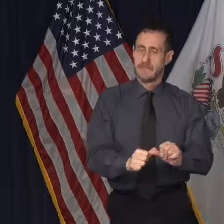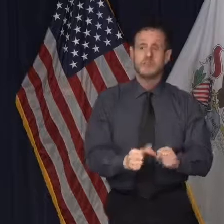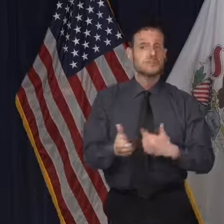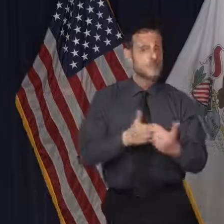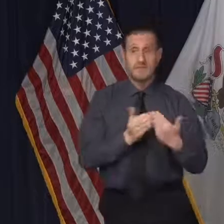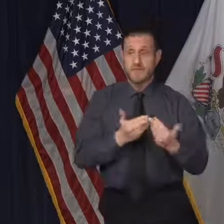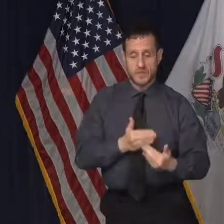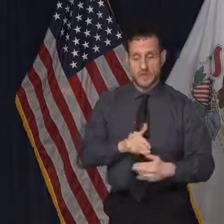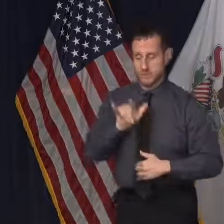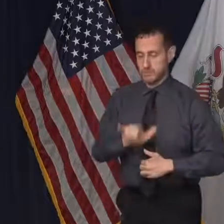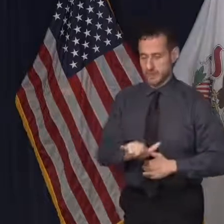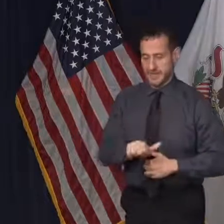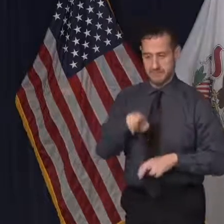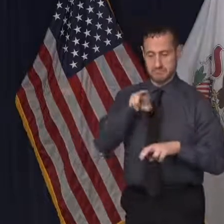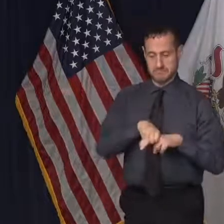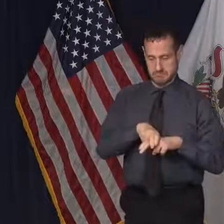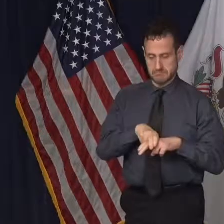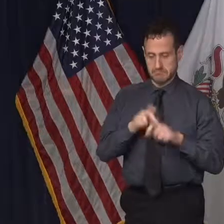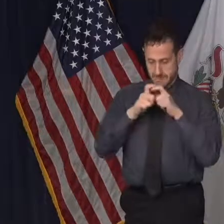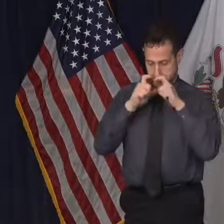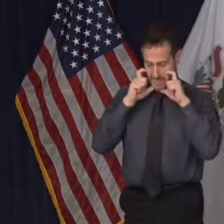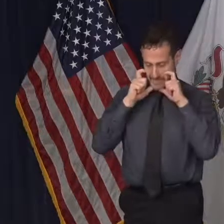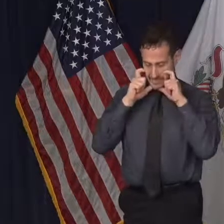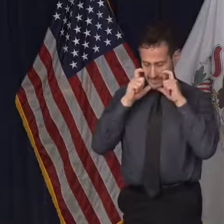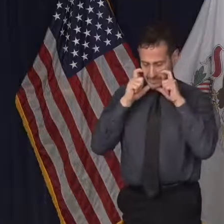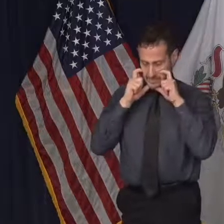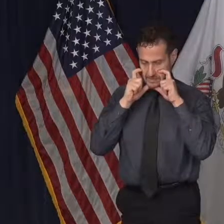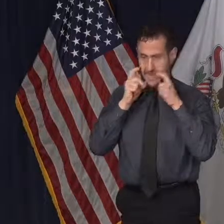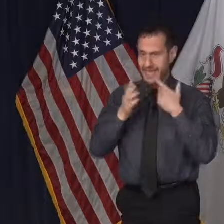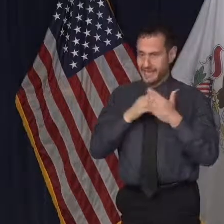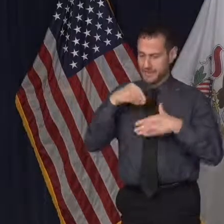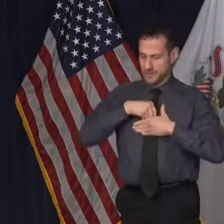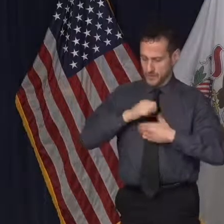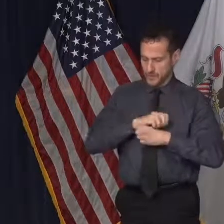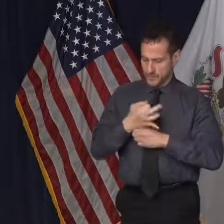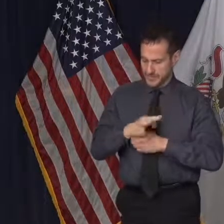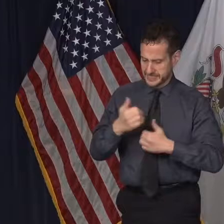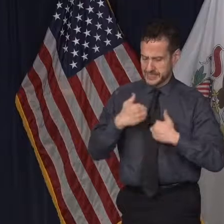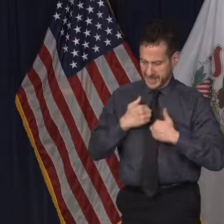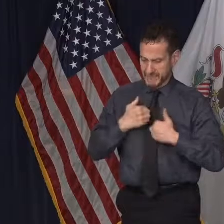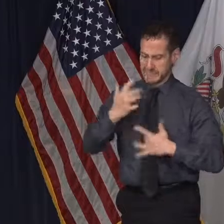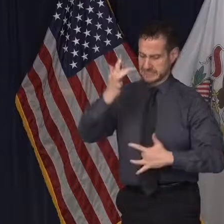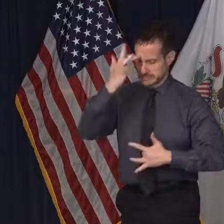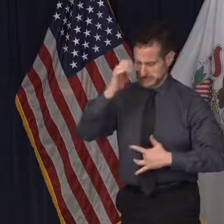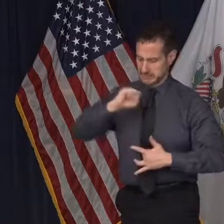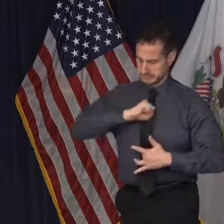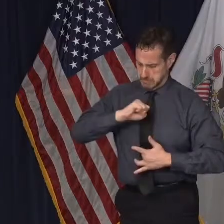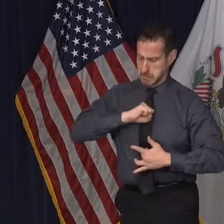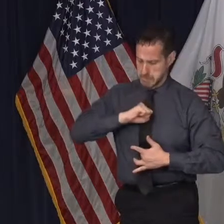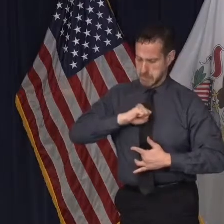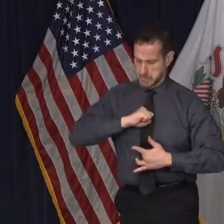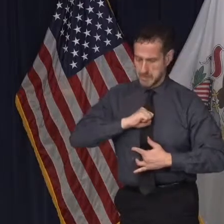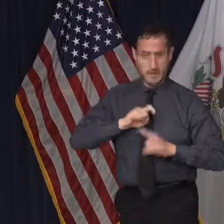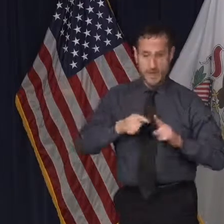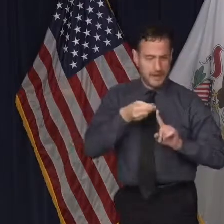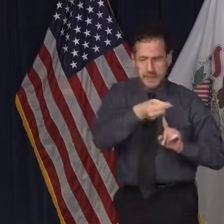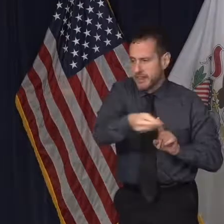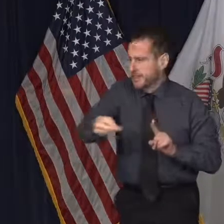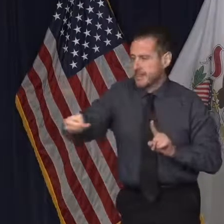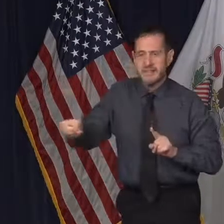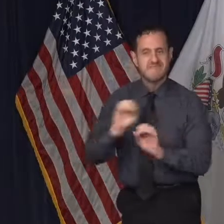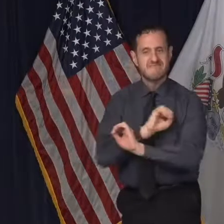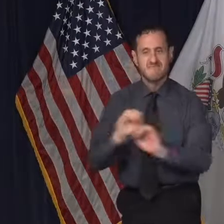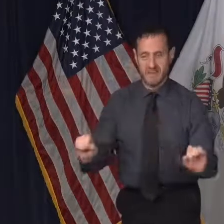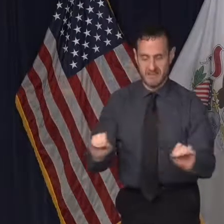and that was the policy on the plane. The other case that I told you about previously in May, where there were 2 hairstylists in a